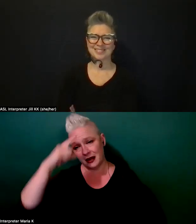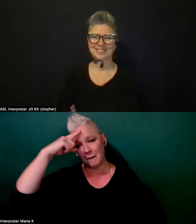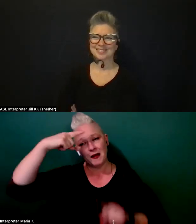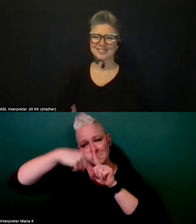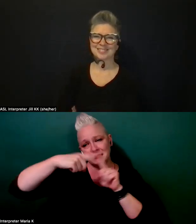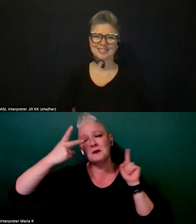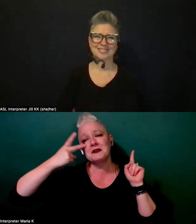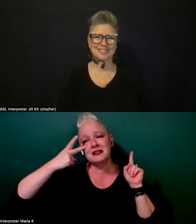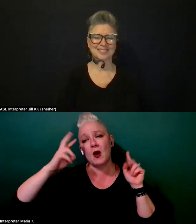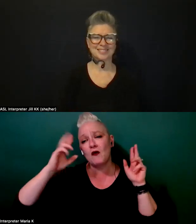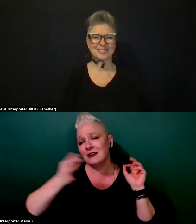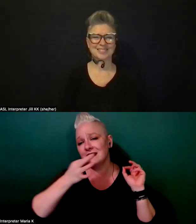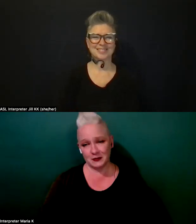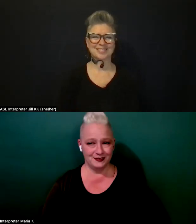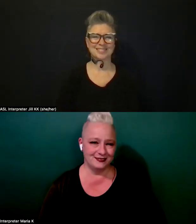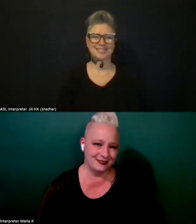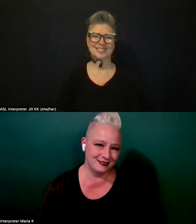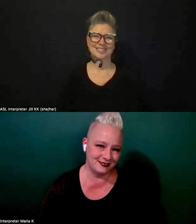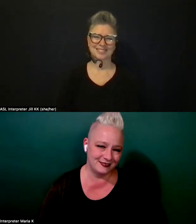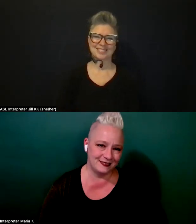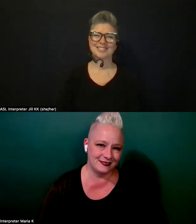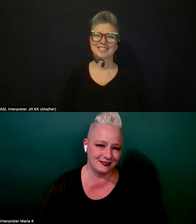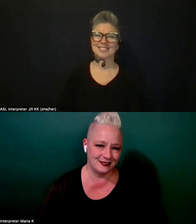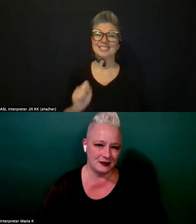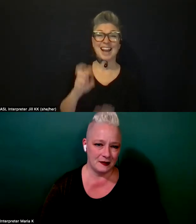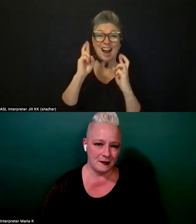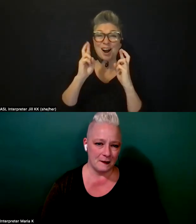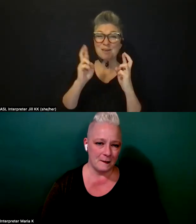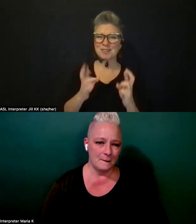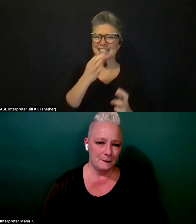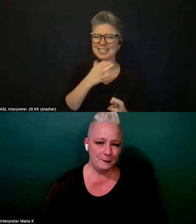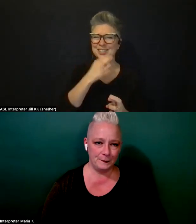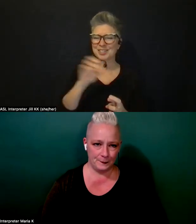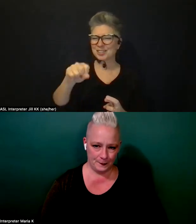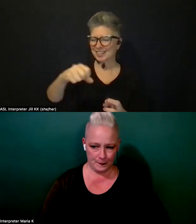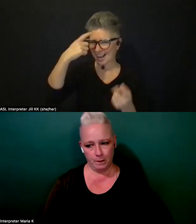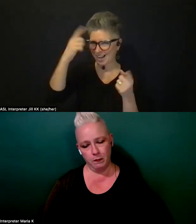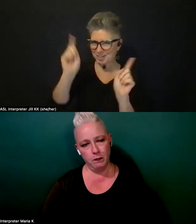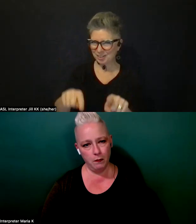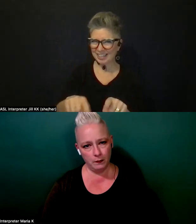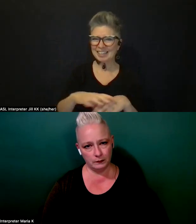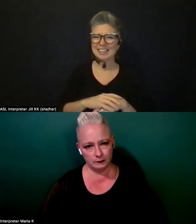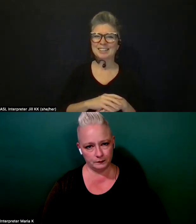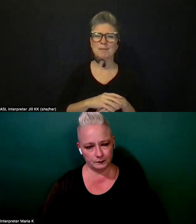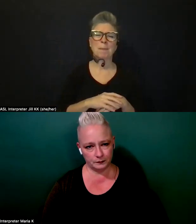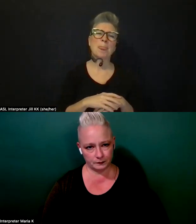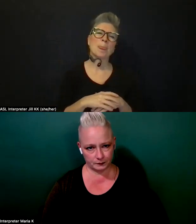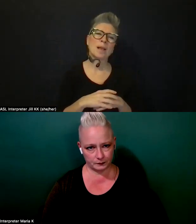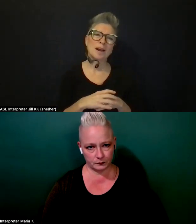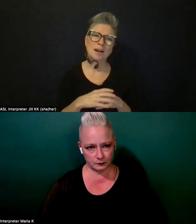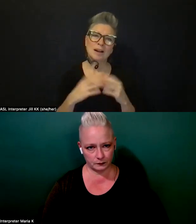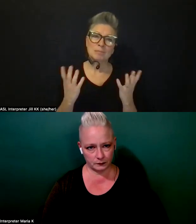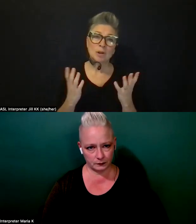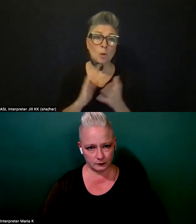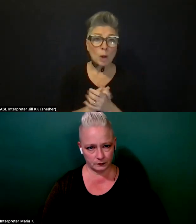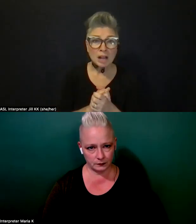and we'll see. Hopefully soon. Yeah, hopefully soon. That I agree. Um,